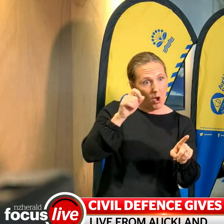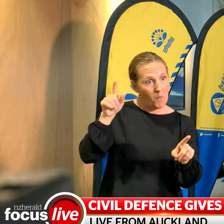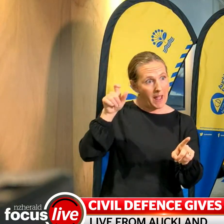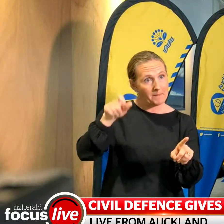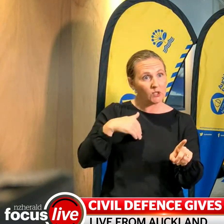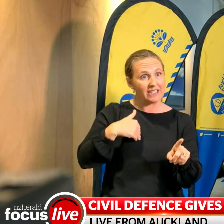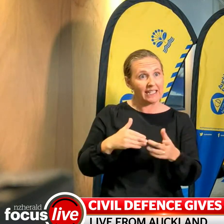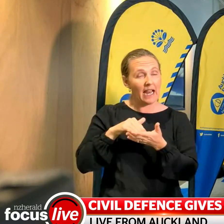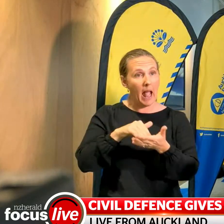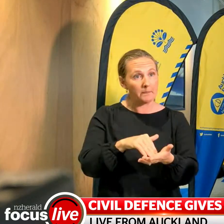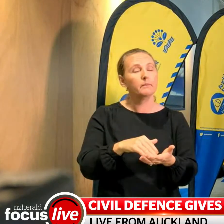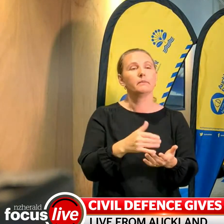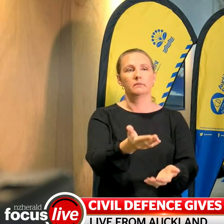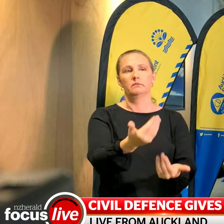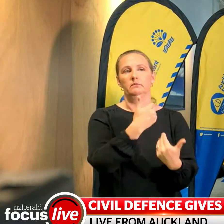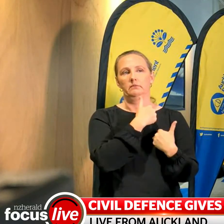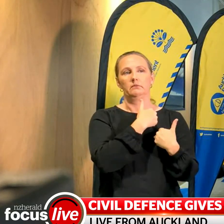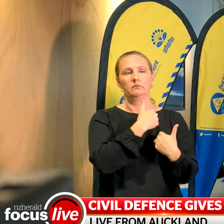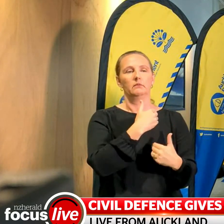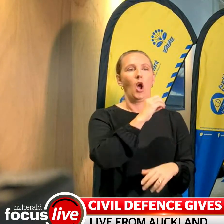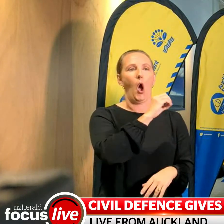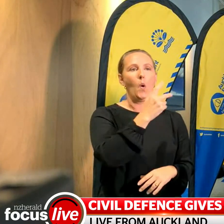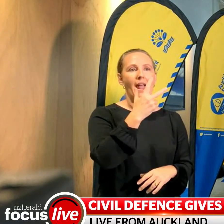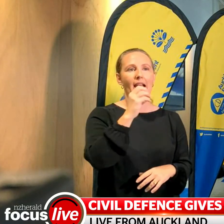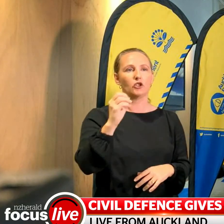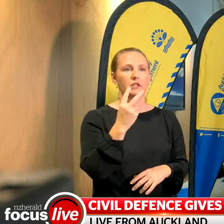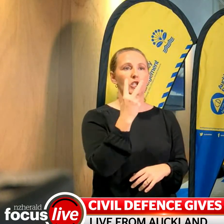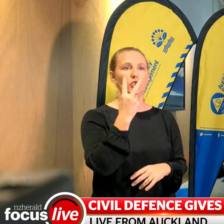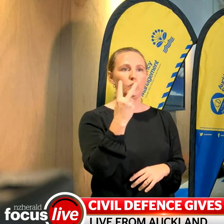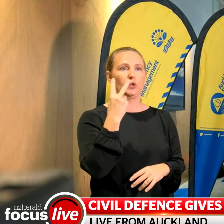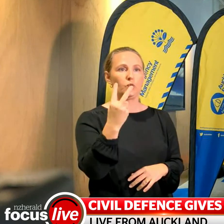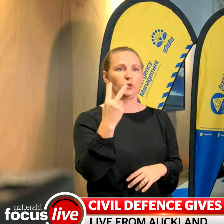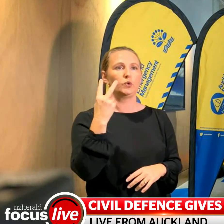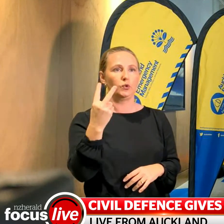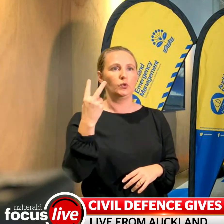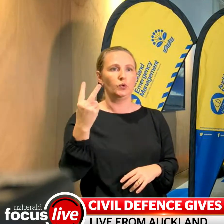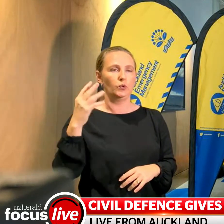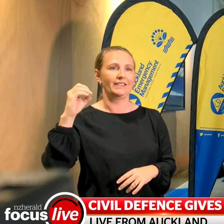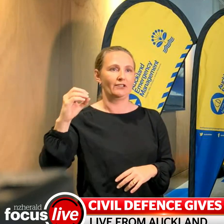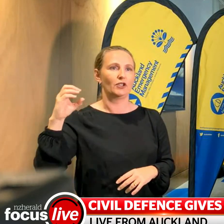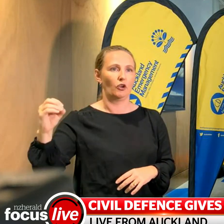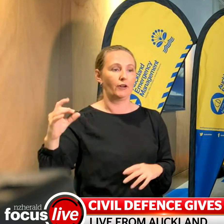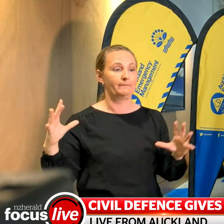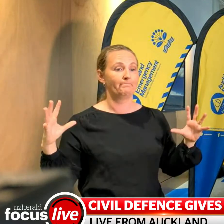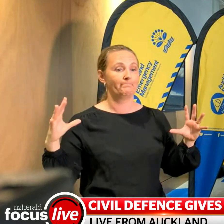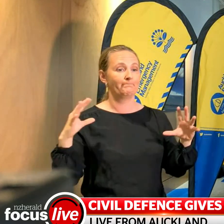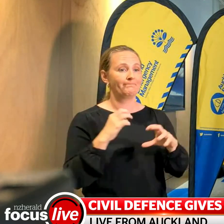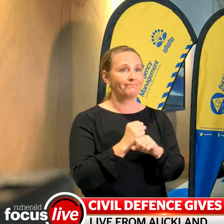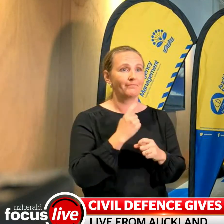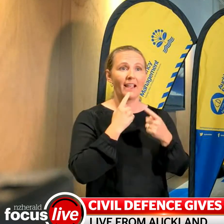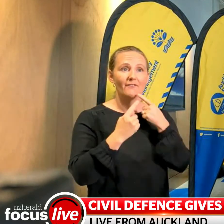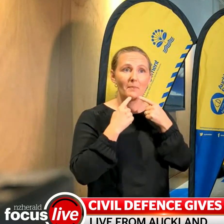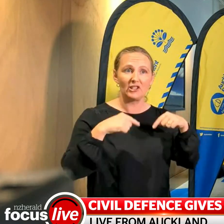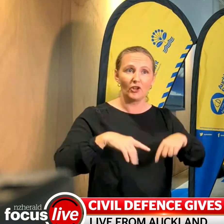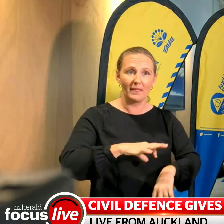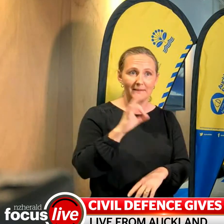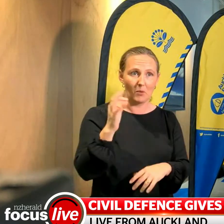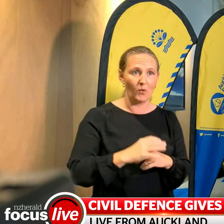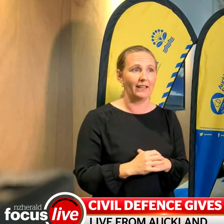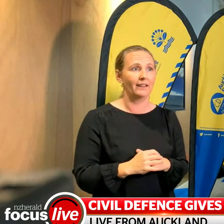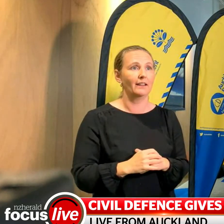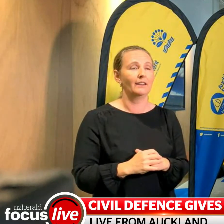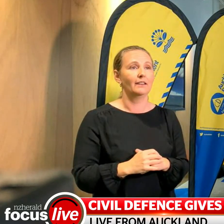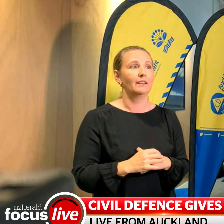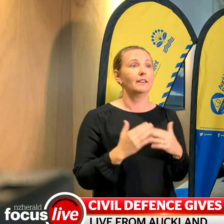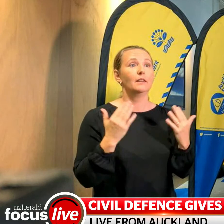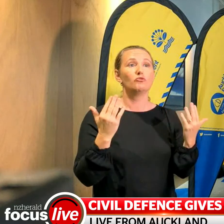us know, 0800 22 2200. That is the end of the information I have for this morning, so we'll bring